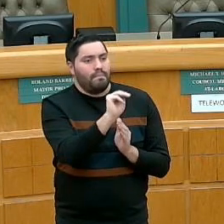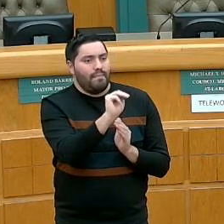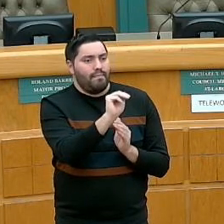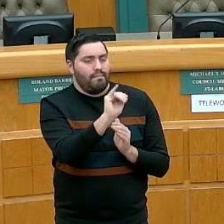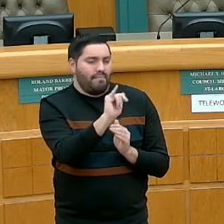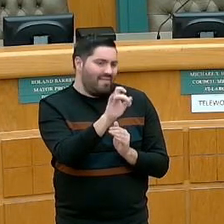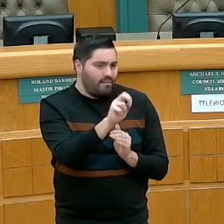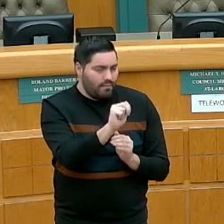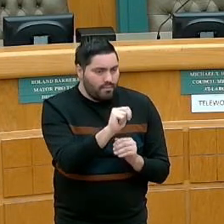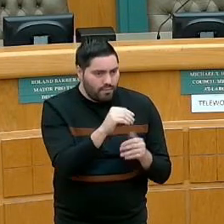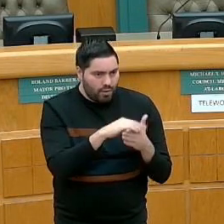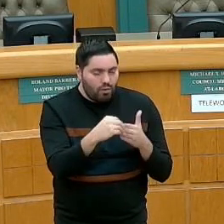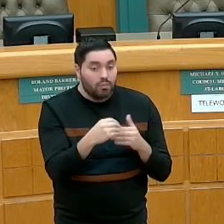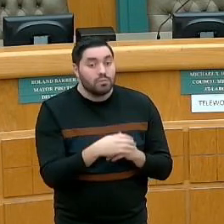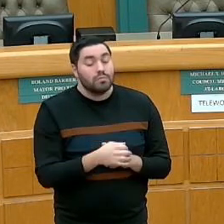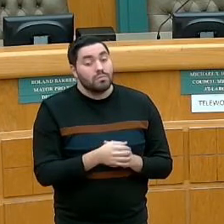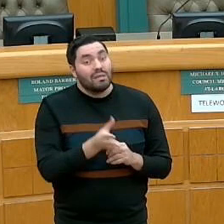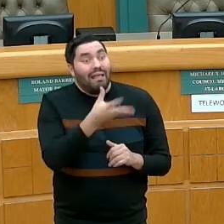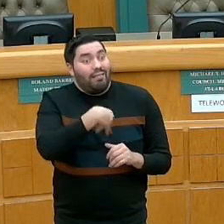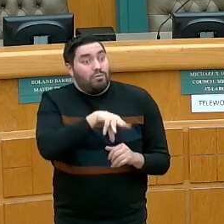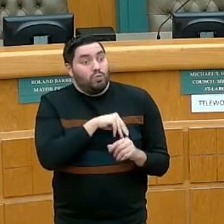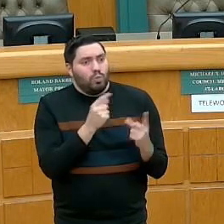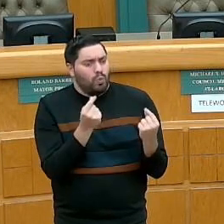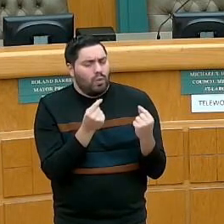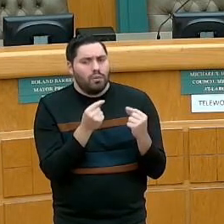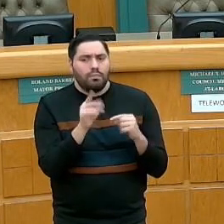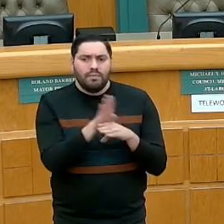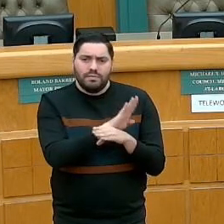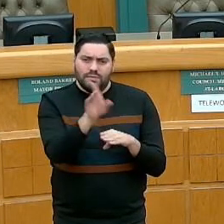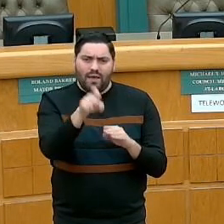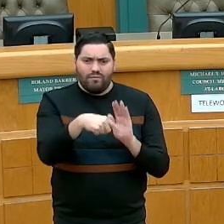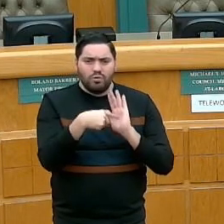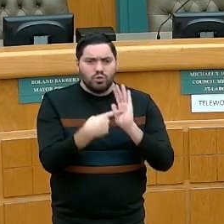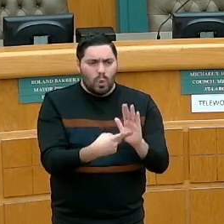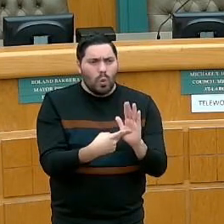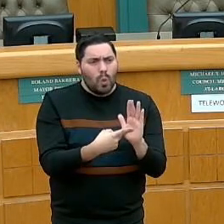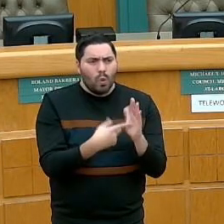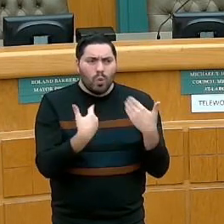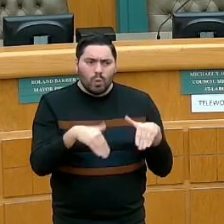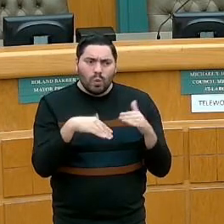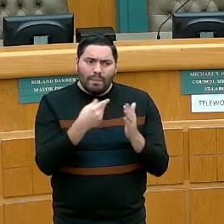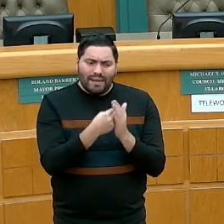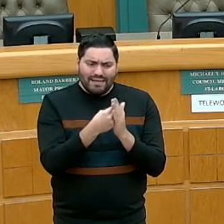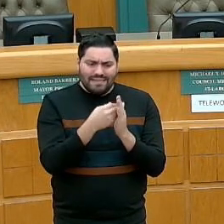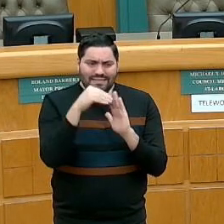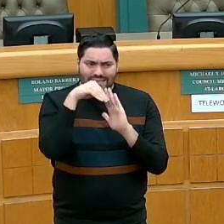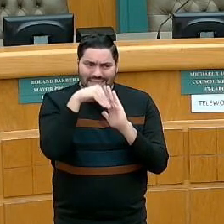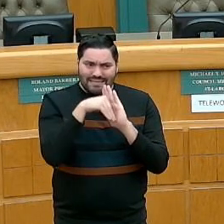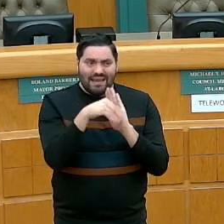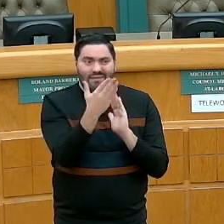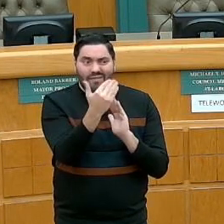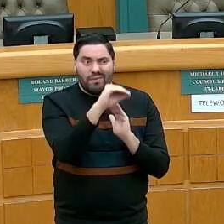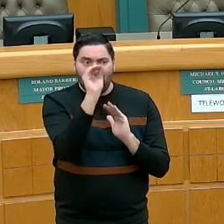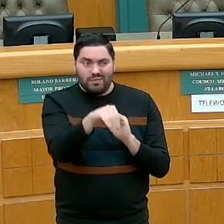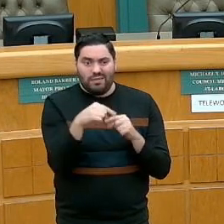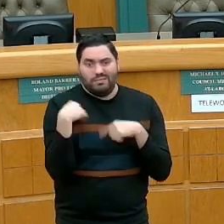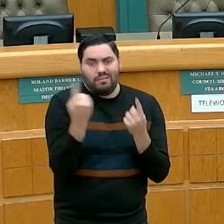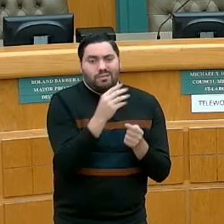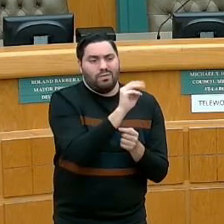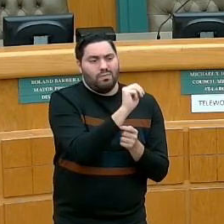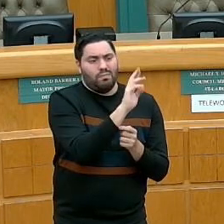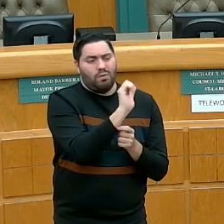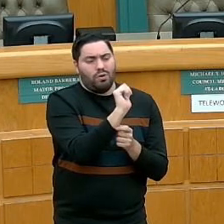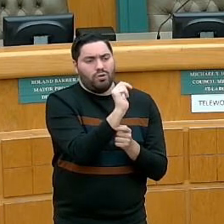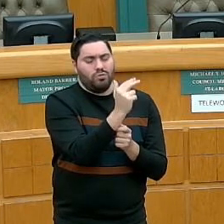And to be eligible, a business has to demonstrate loss of revenues of at least 15% since March 1 of